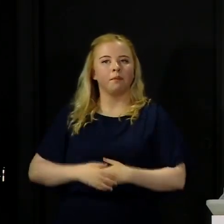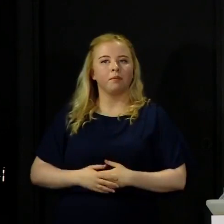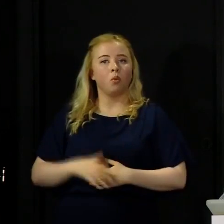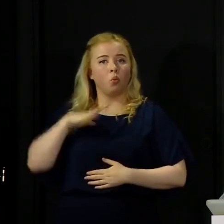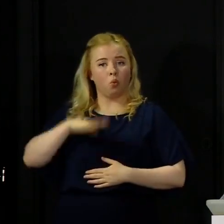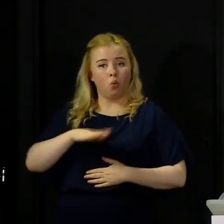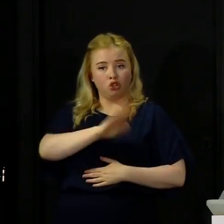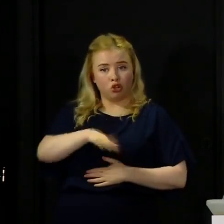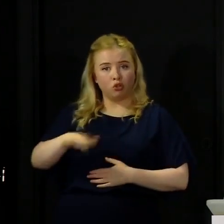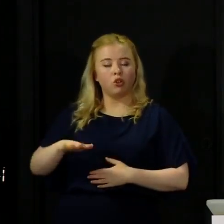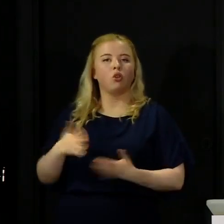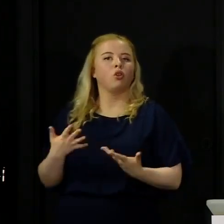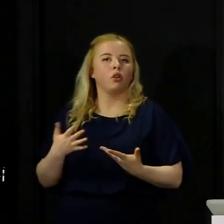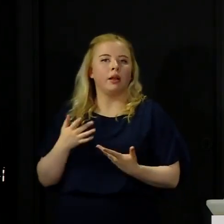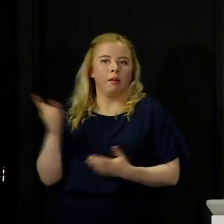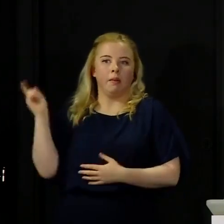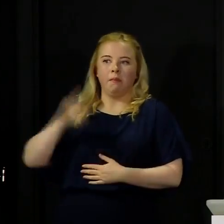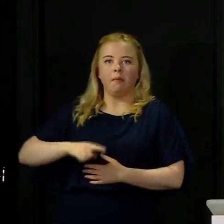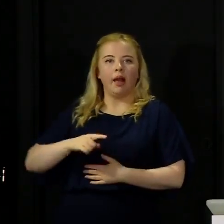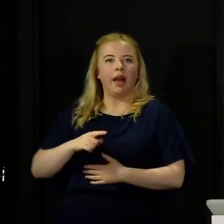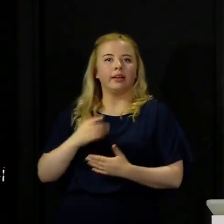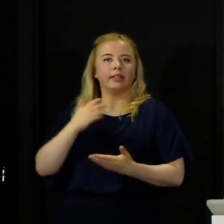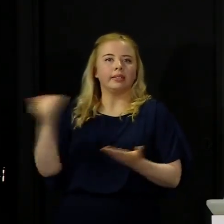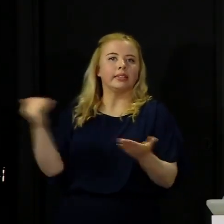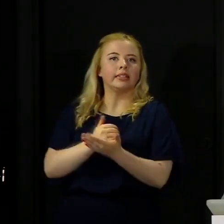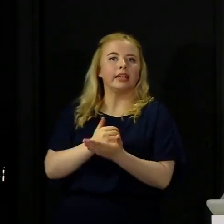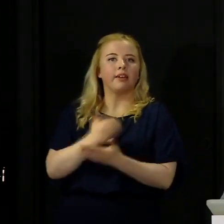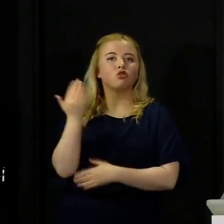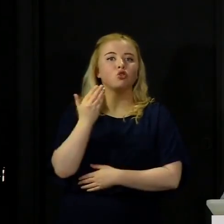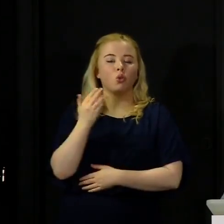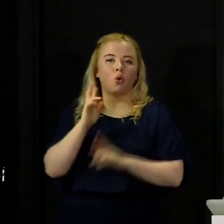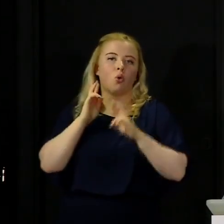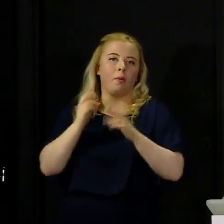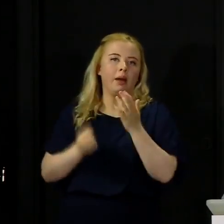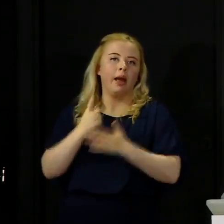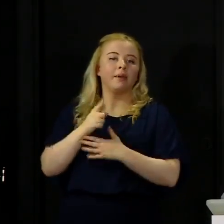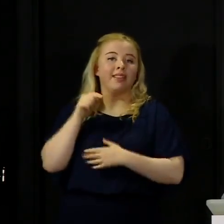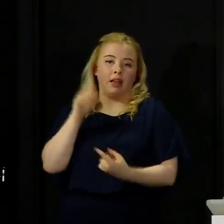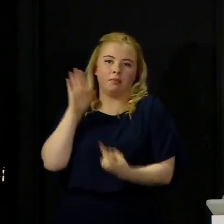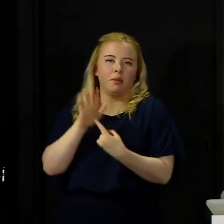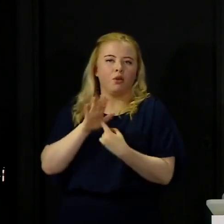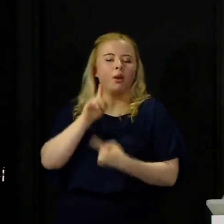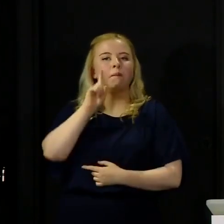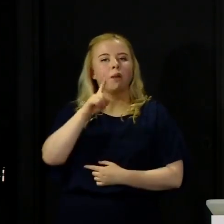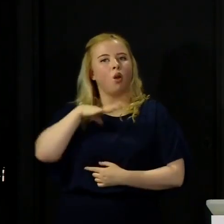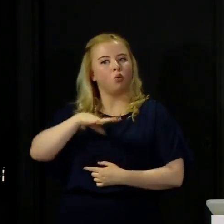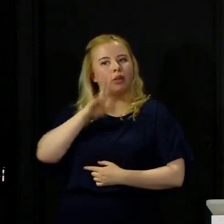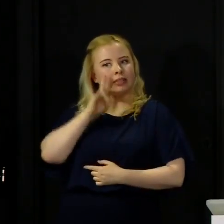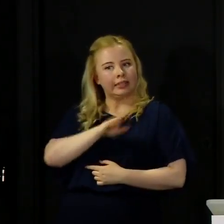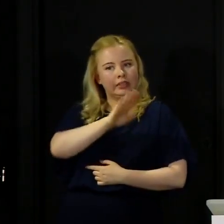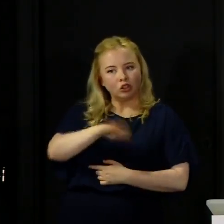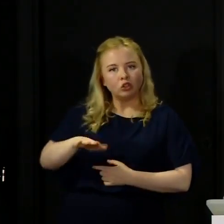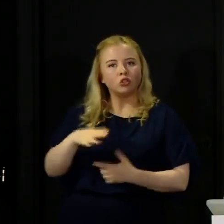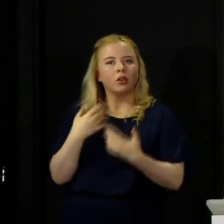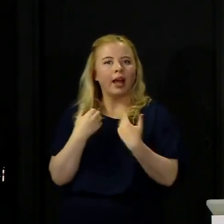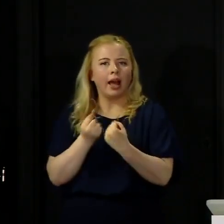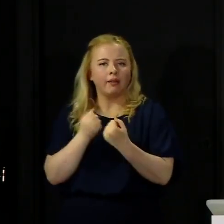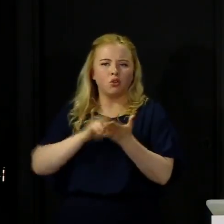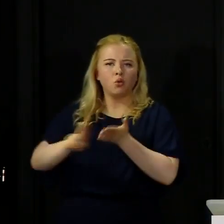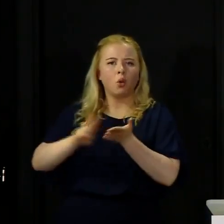want children, obviously, to be able to return safely to schools, and that is the priority. But I want to see children have as